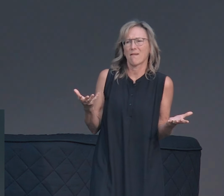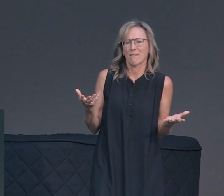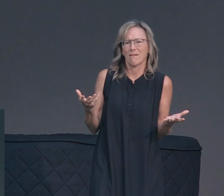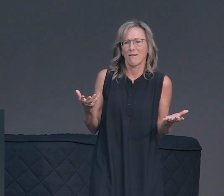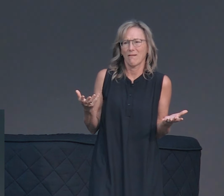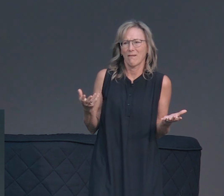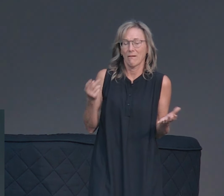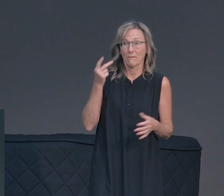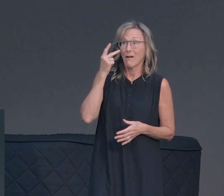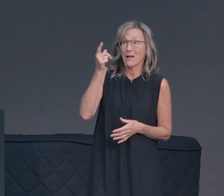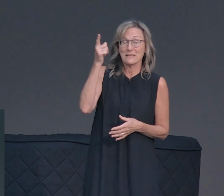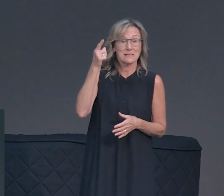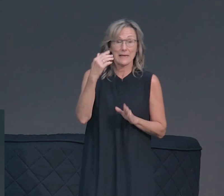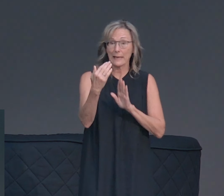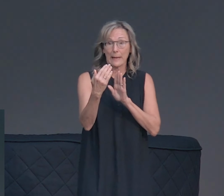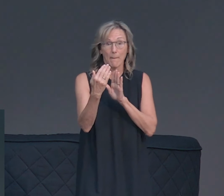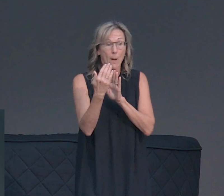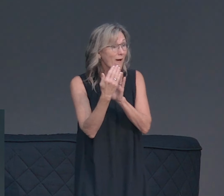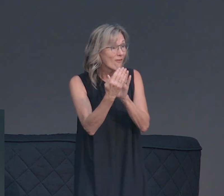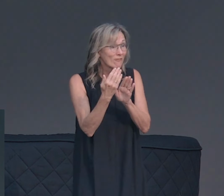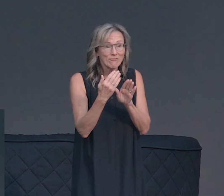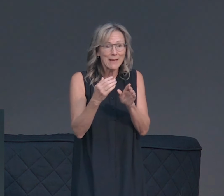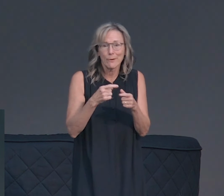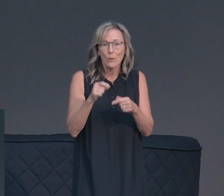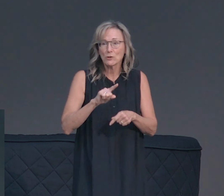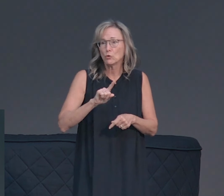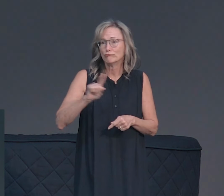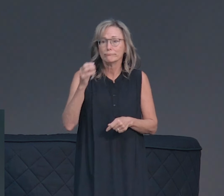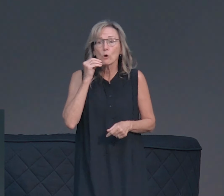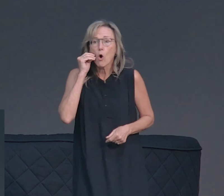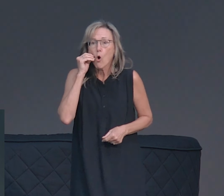God face to face when you get home from here and you walk into your living room.